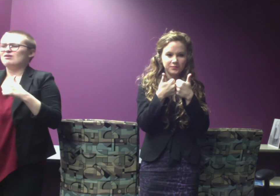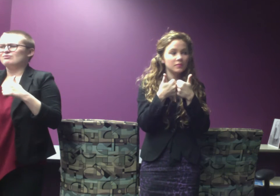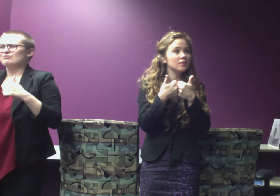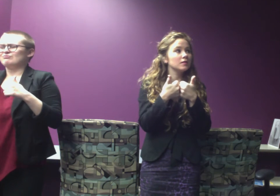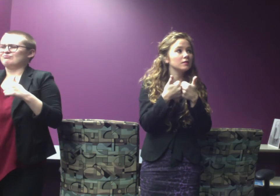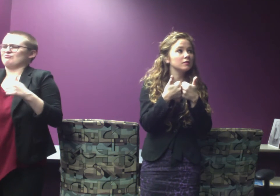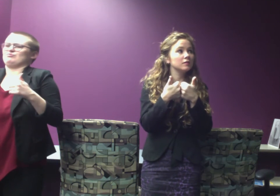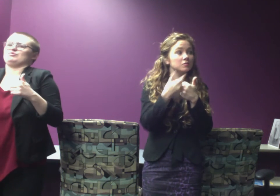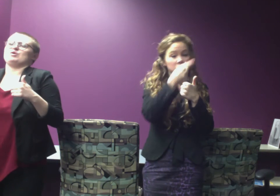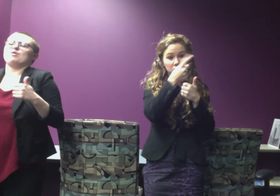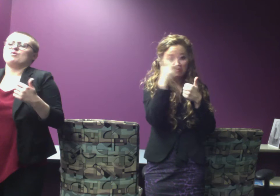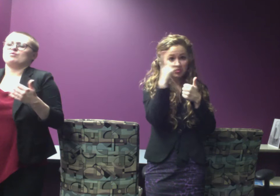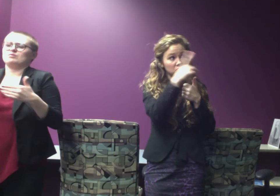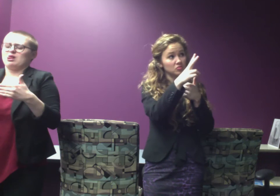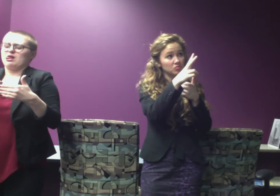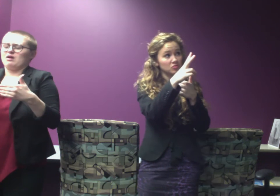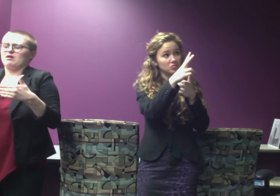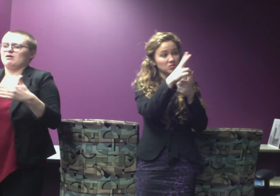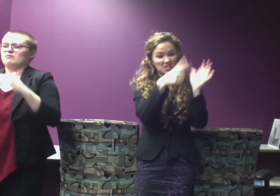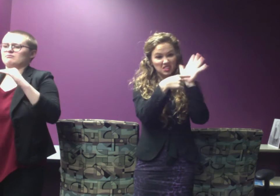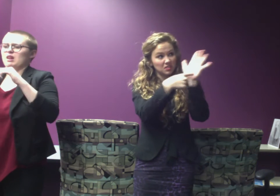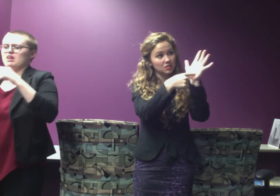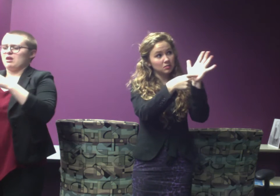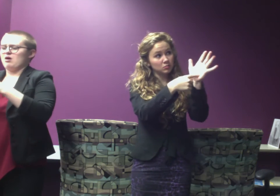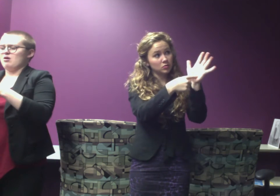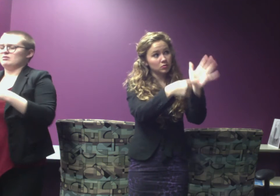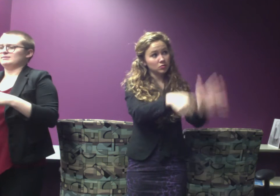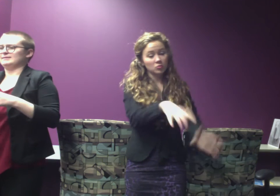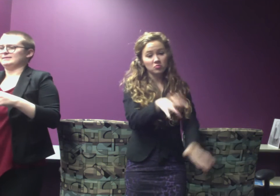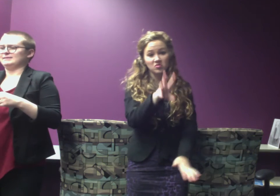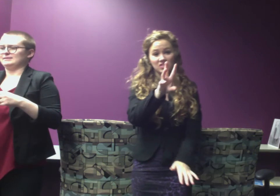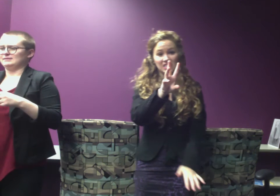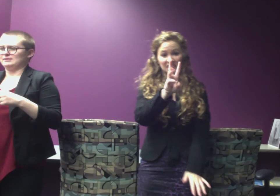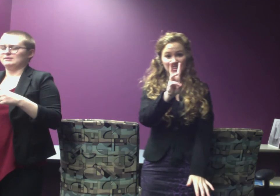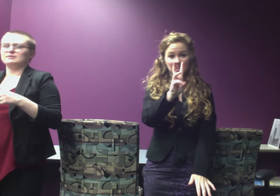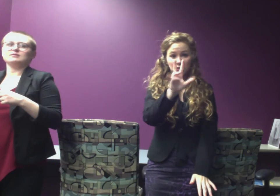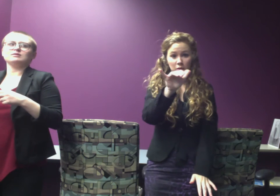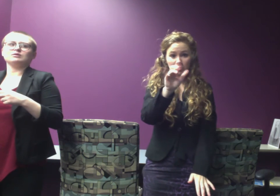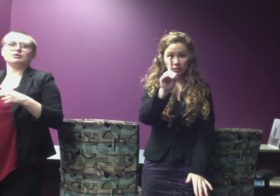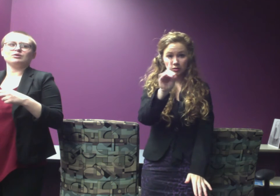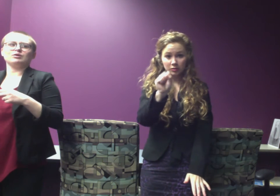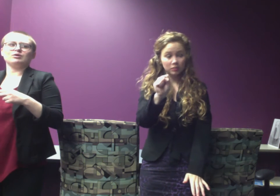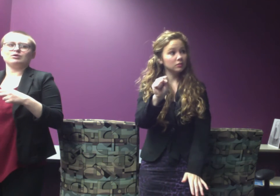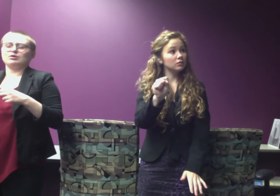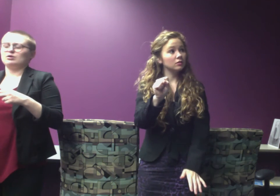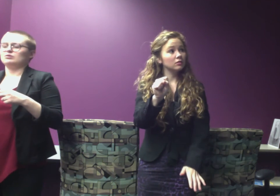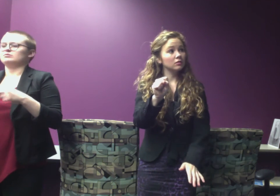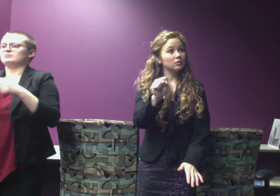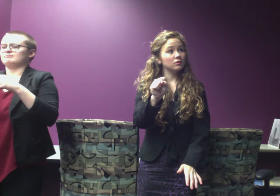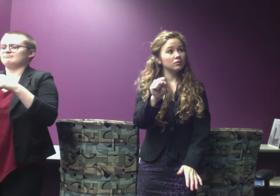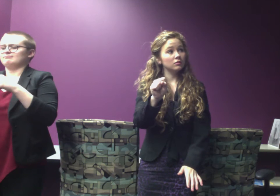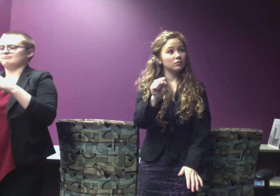-6. There you go. Or -6 yards. Probably should keep the label it. So there's all sorts